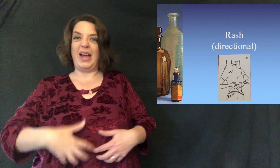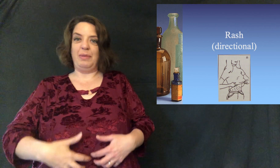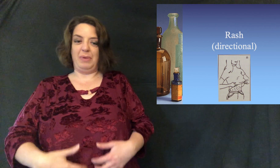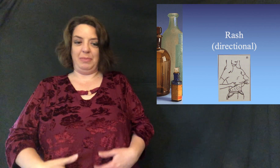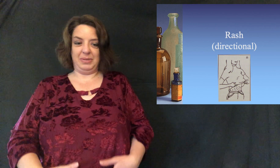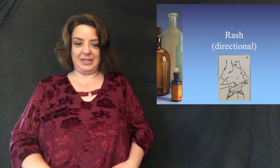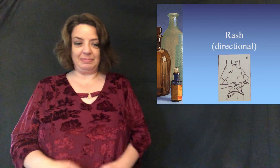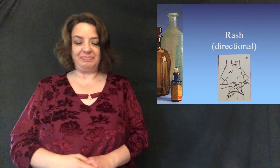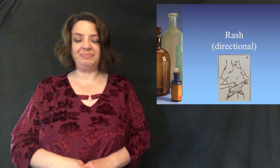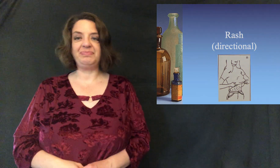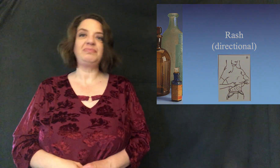red bumps.